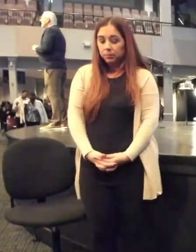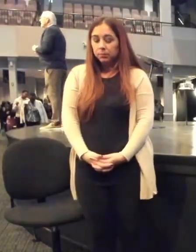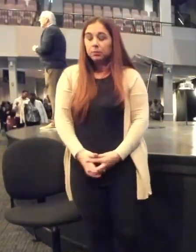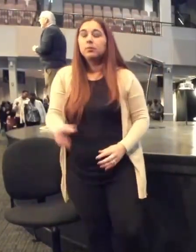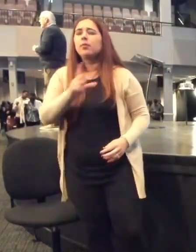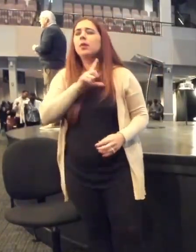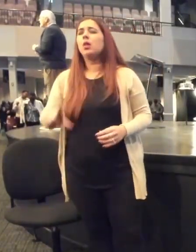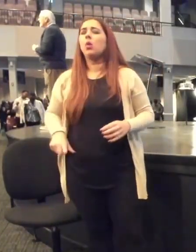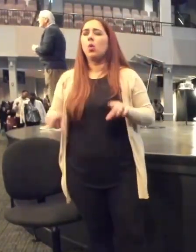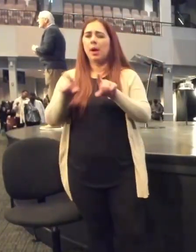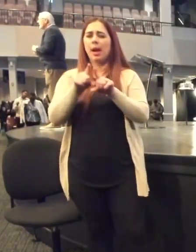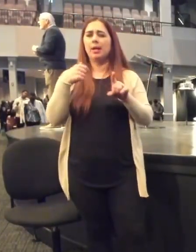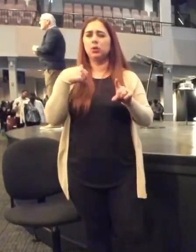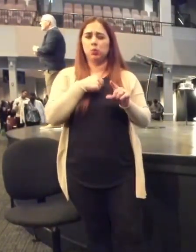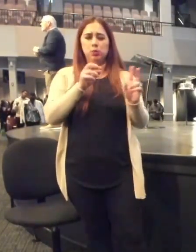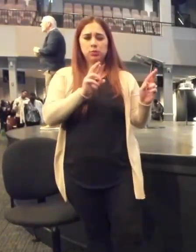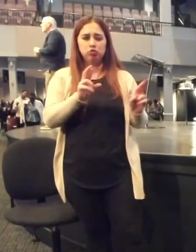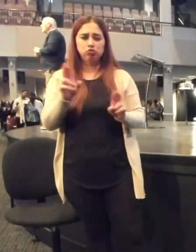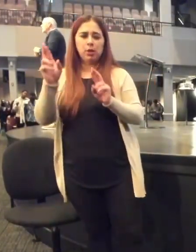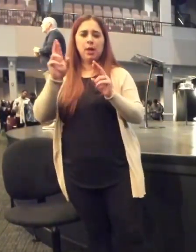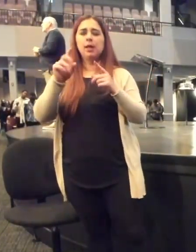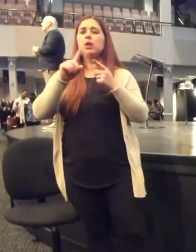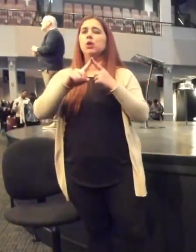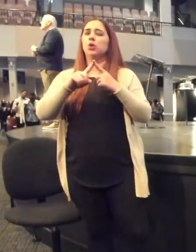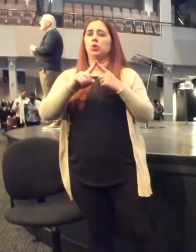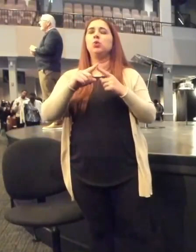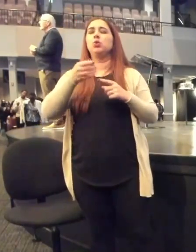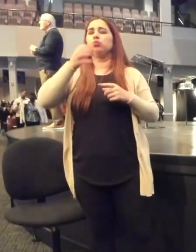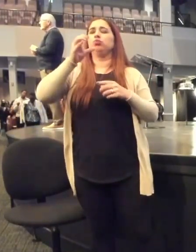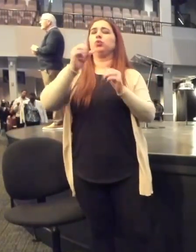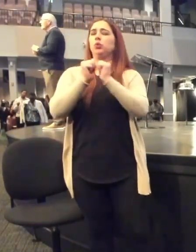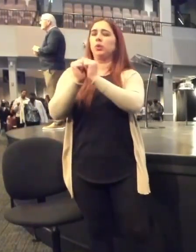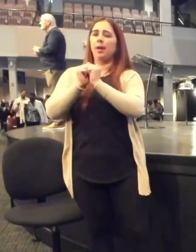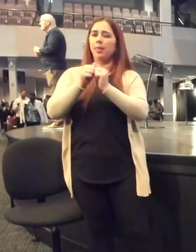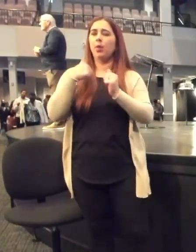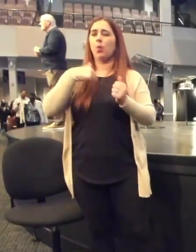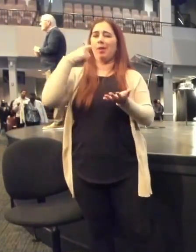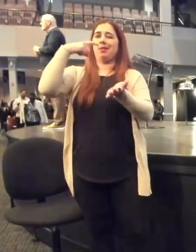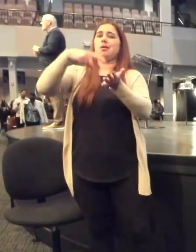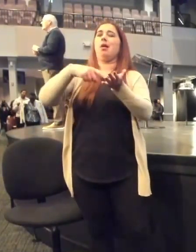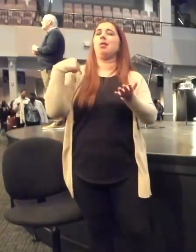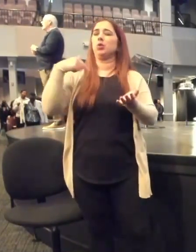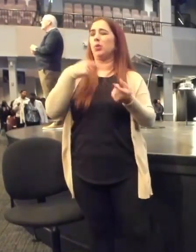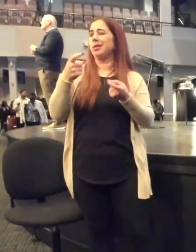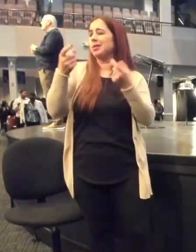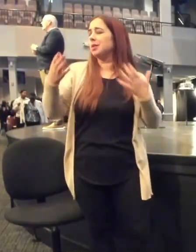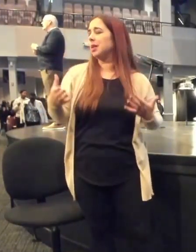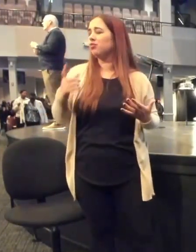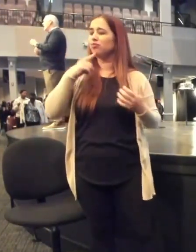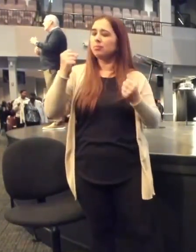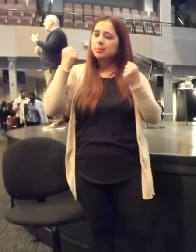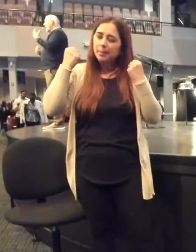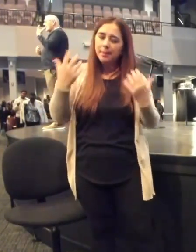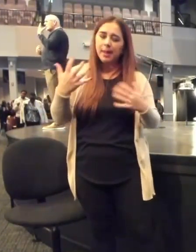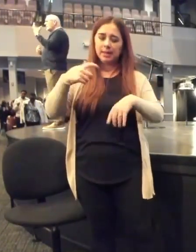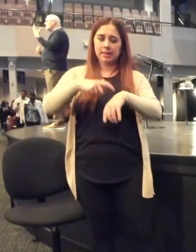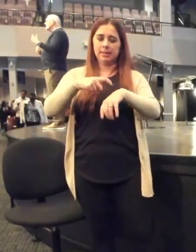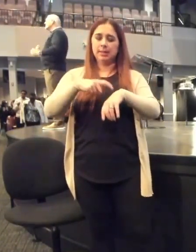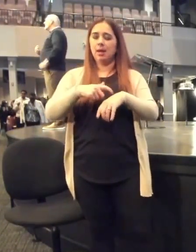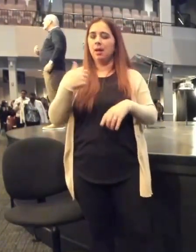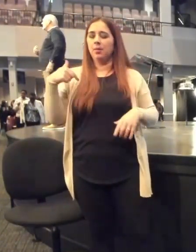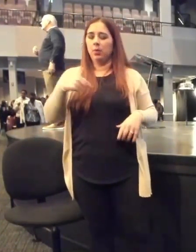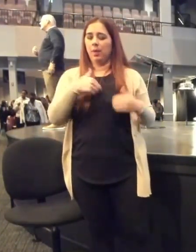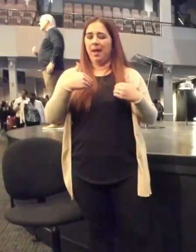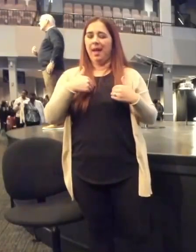Lord, as we're about to partake of this cup together, we acknowledge the fact that we're sinners. So many times we get